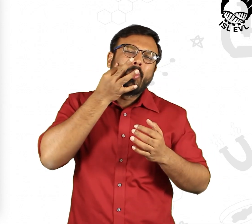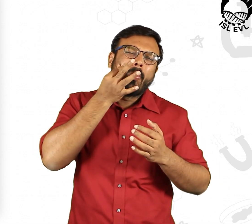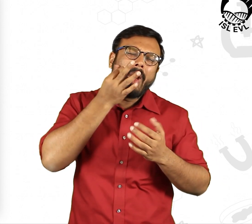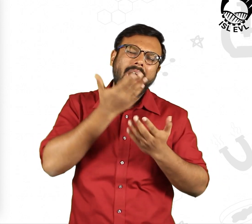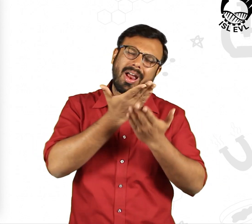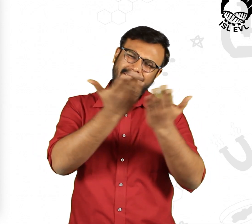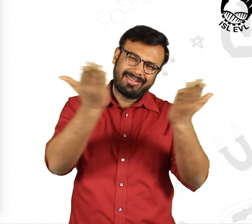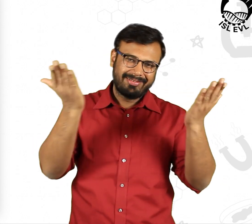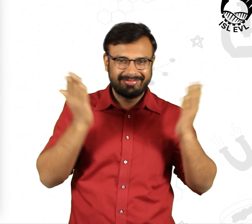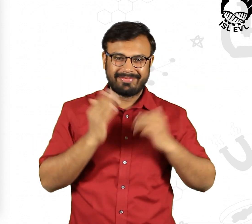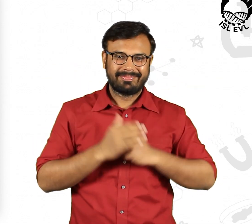Human use of land,